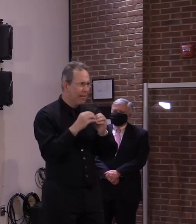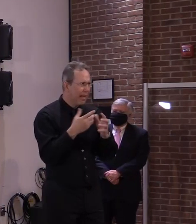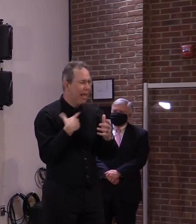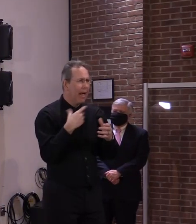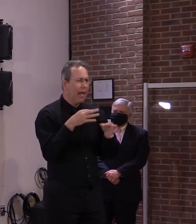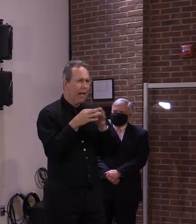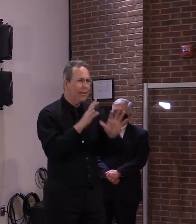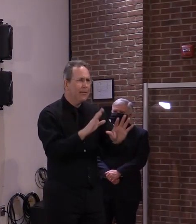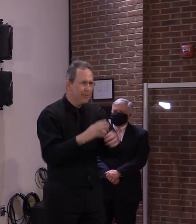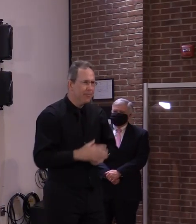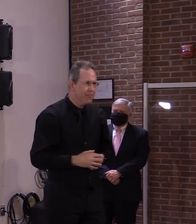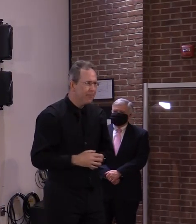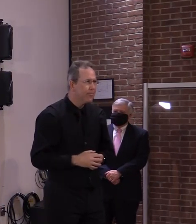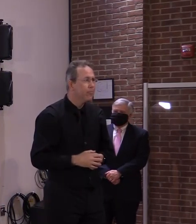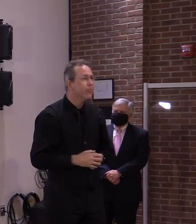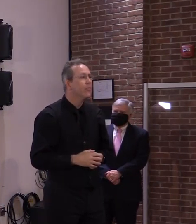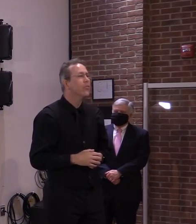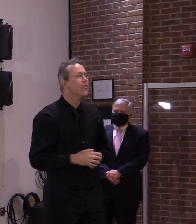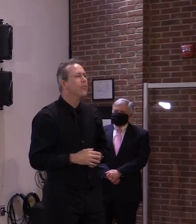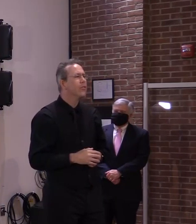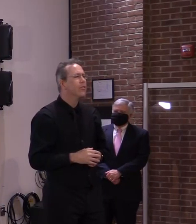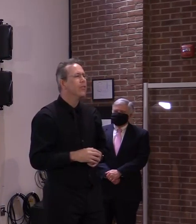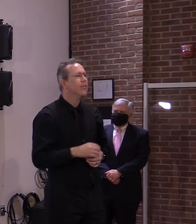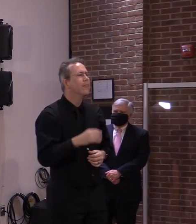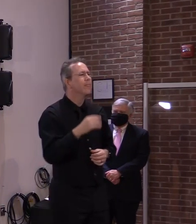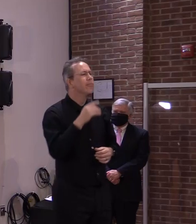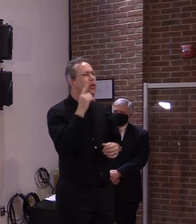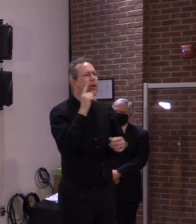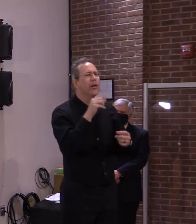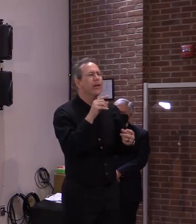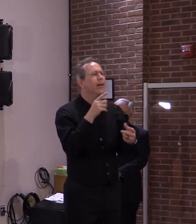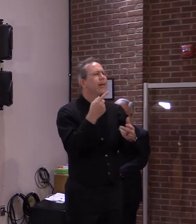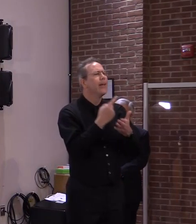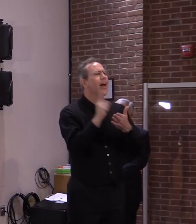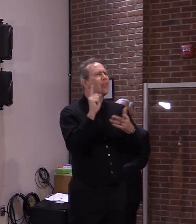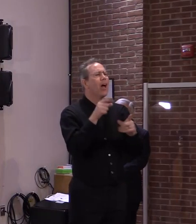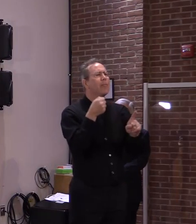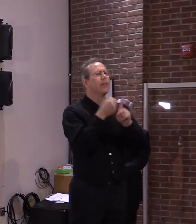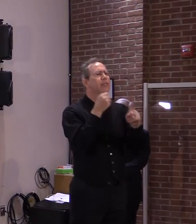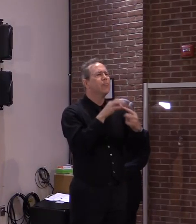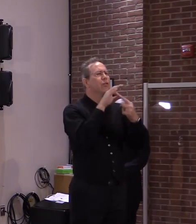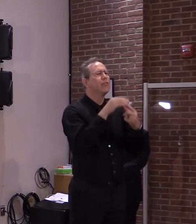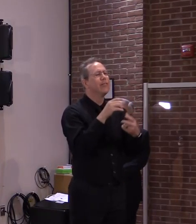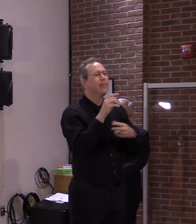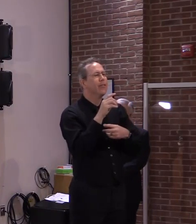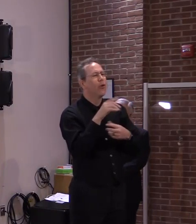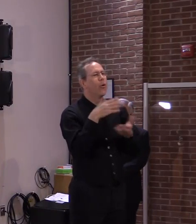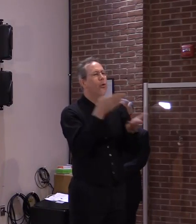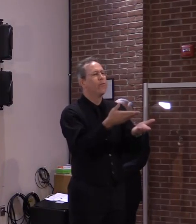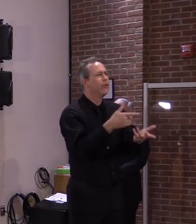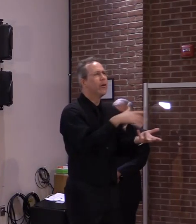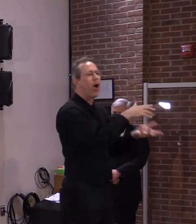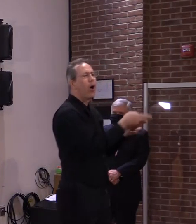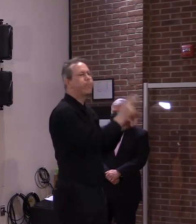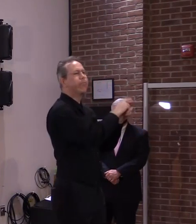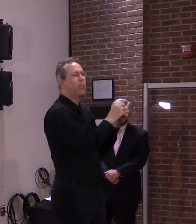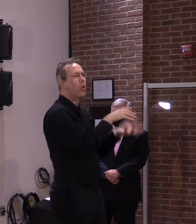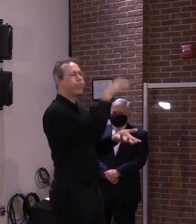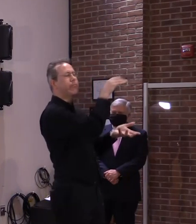a one-time allocation last week that isn't counted in this week's allocation. So we got a one-time bump last